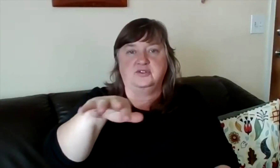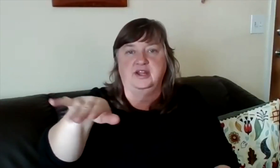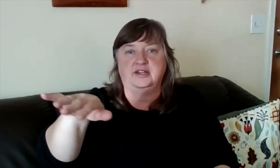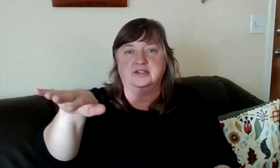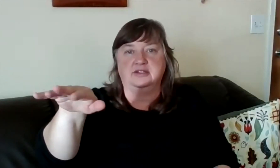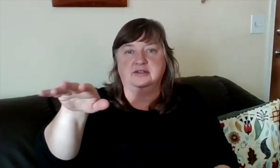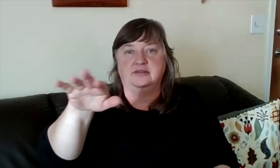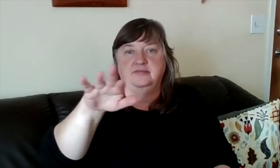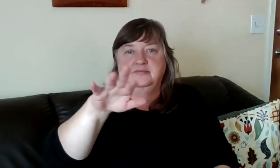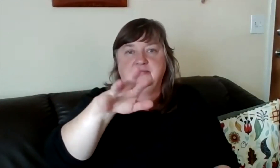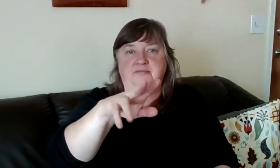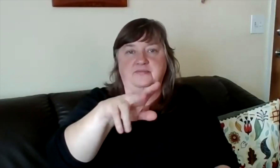right.